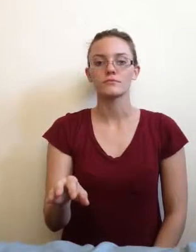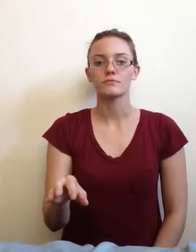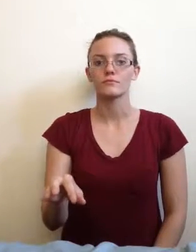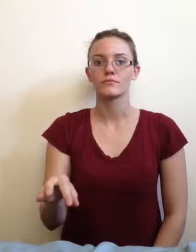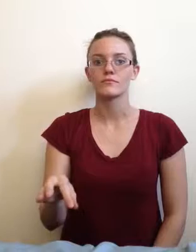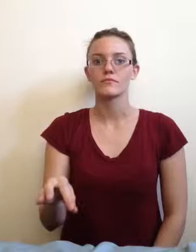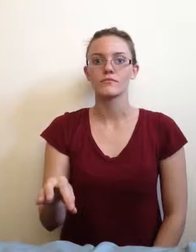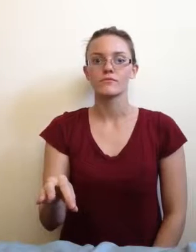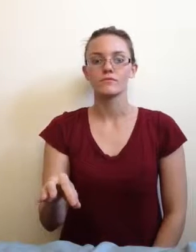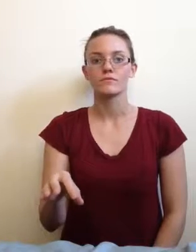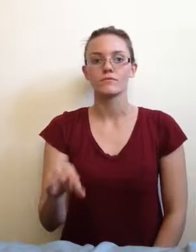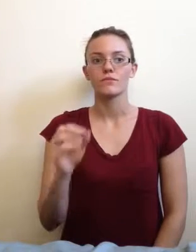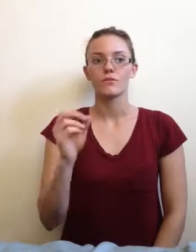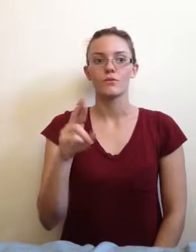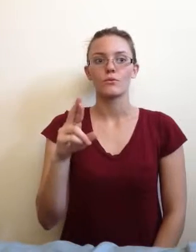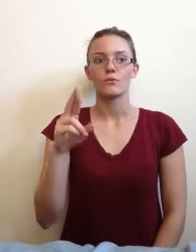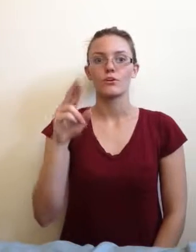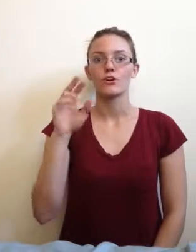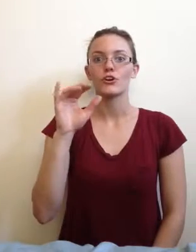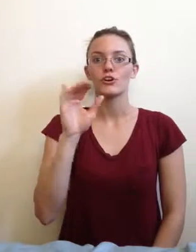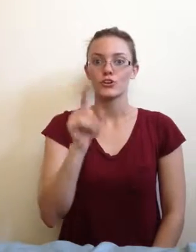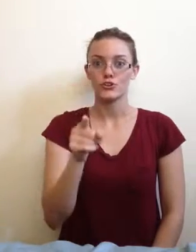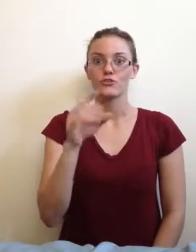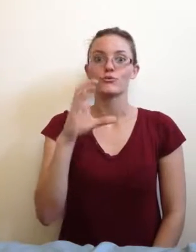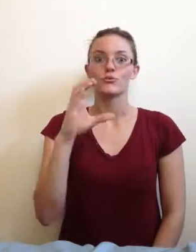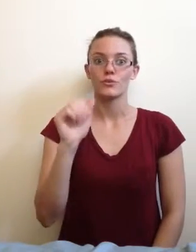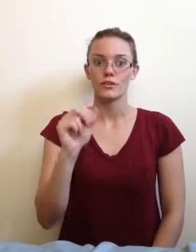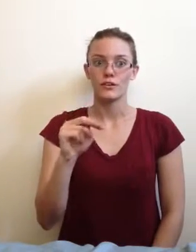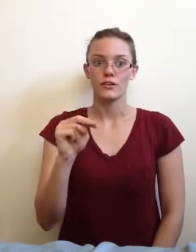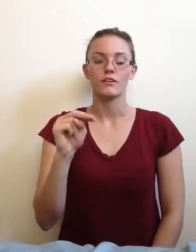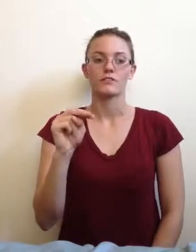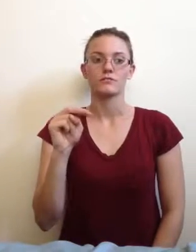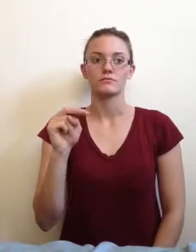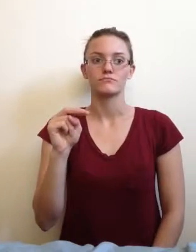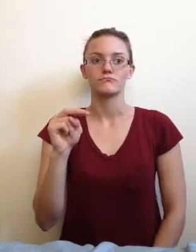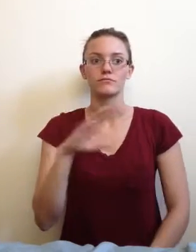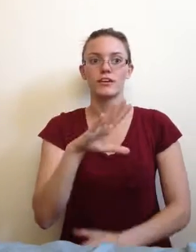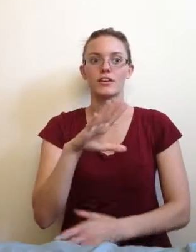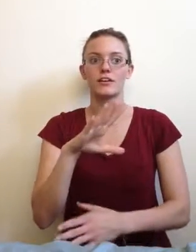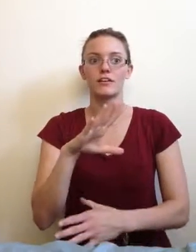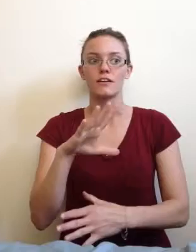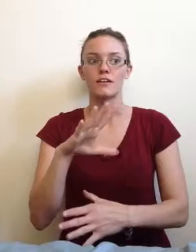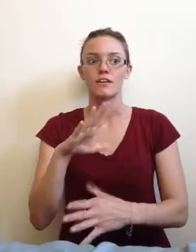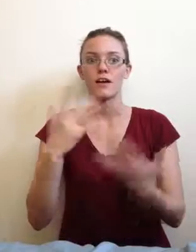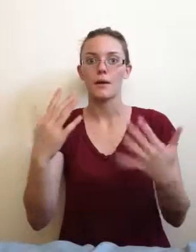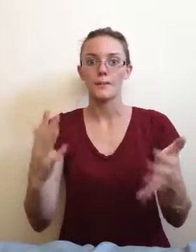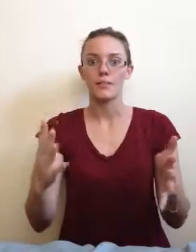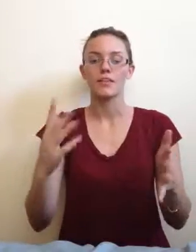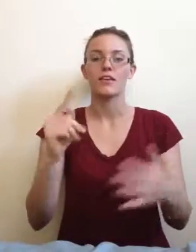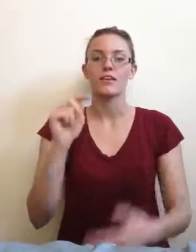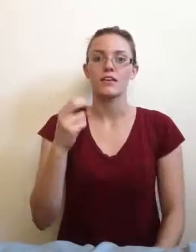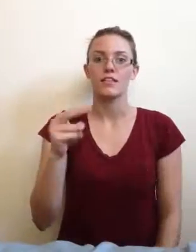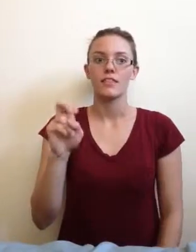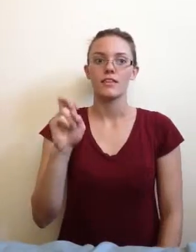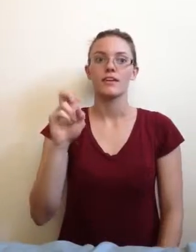together, or you can complete the entire garment and then put your zipper in. I think it's probably easier to